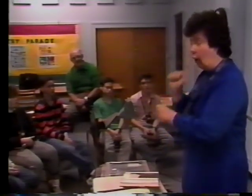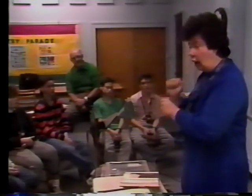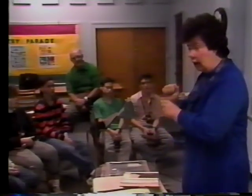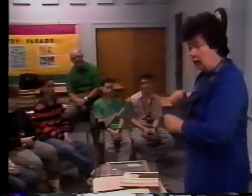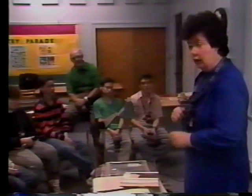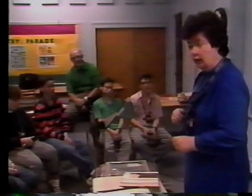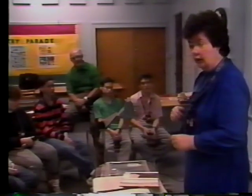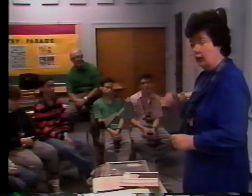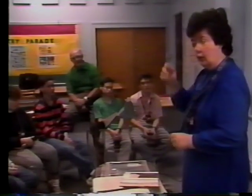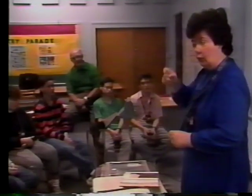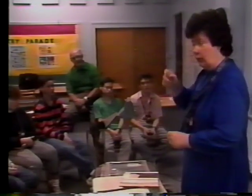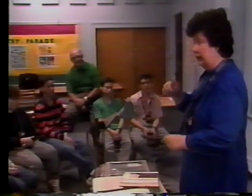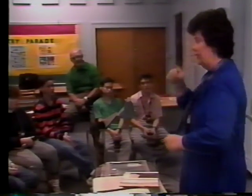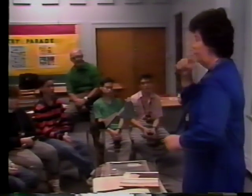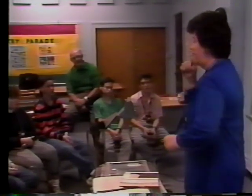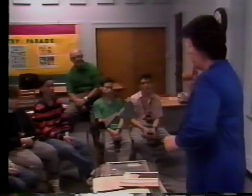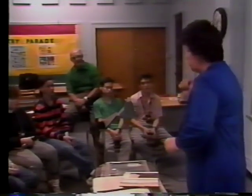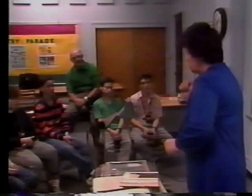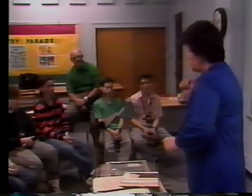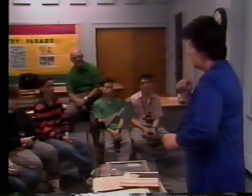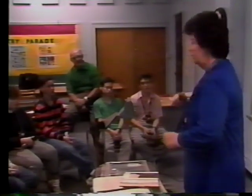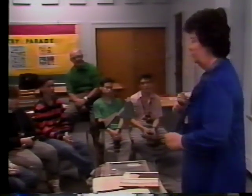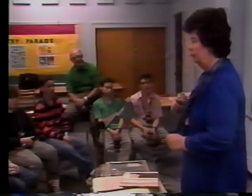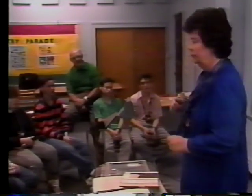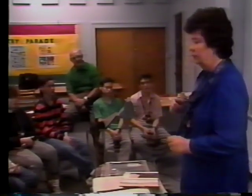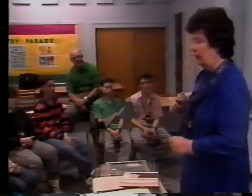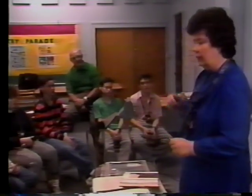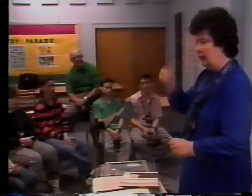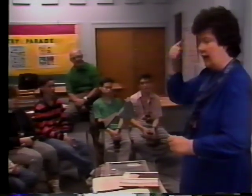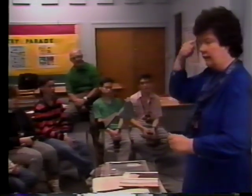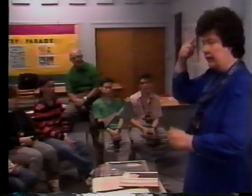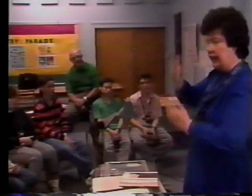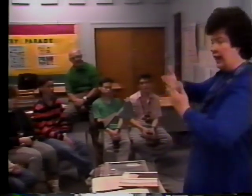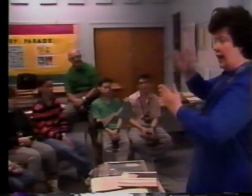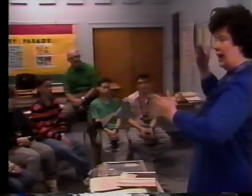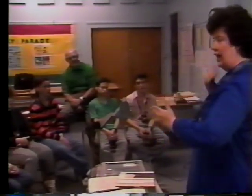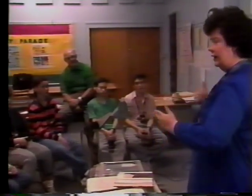work. We need patience. We have to think ahead.